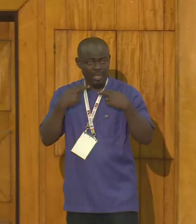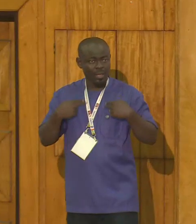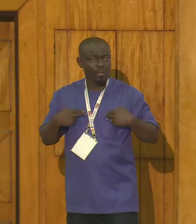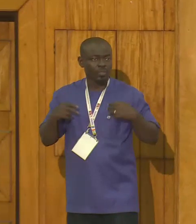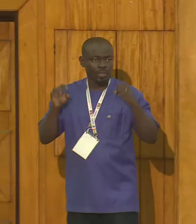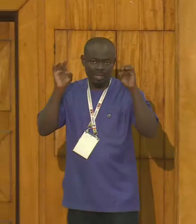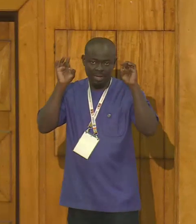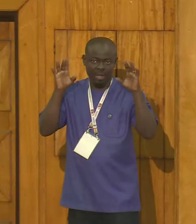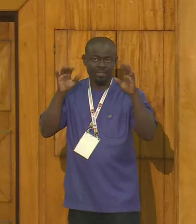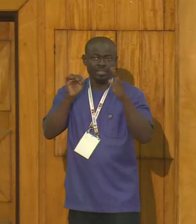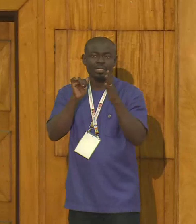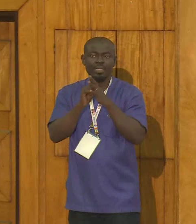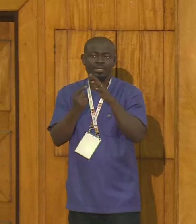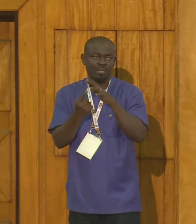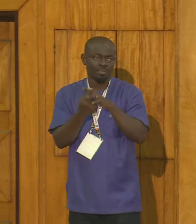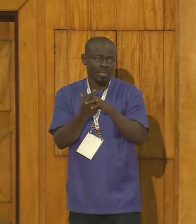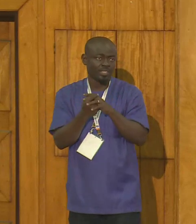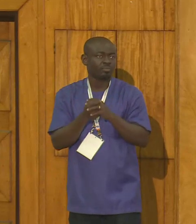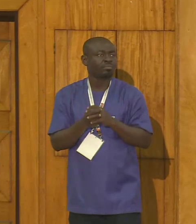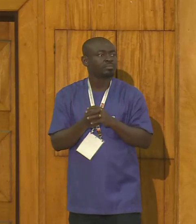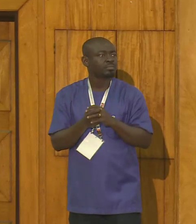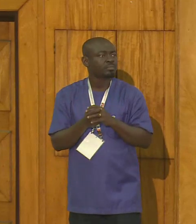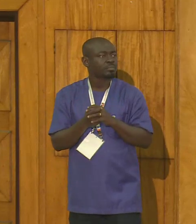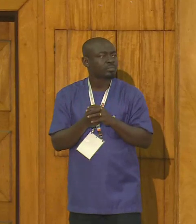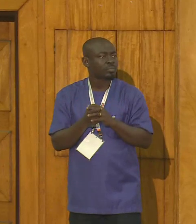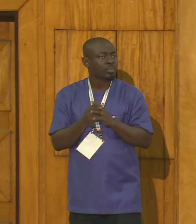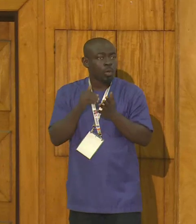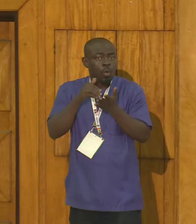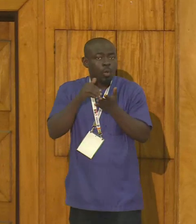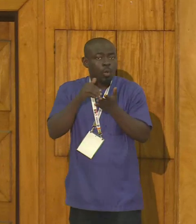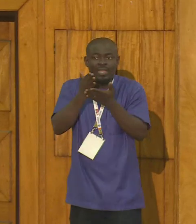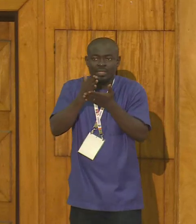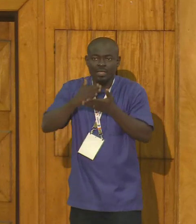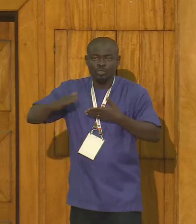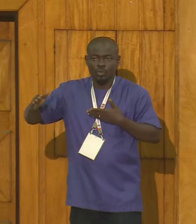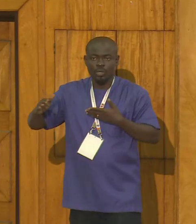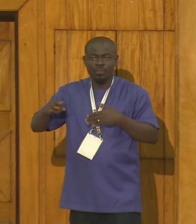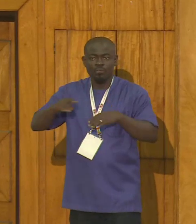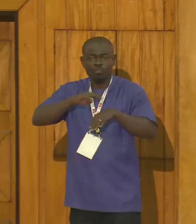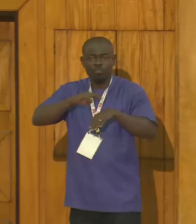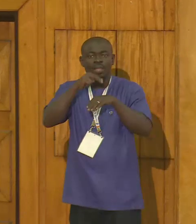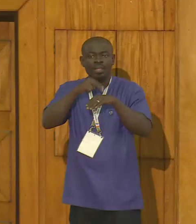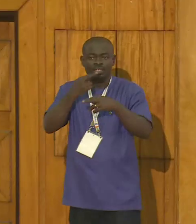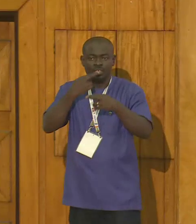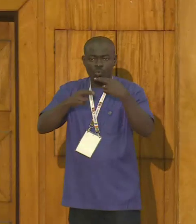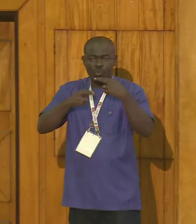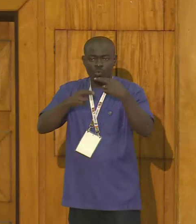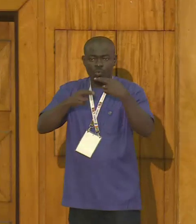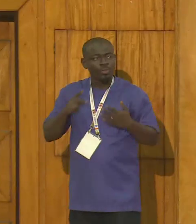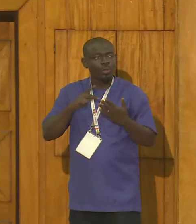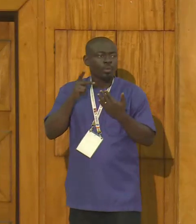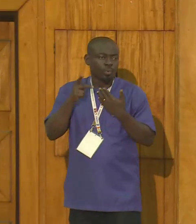crisis that is emerging. It is often excluded reproductive health